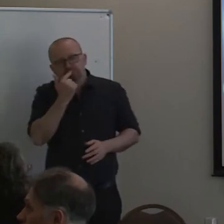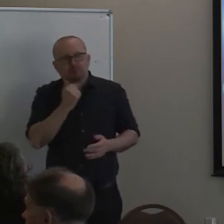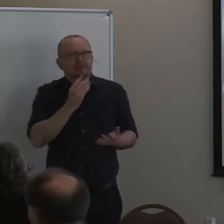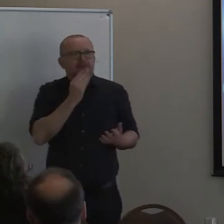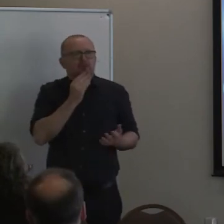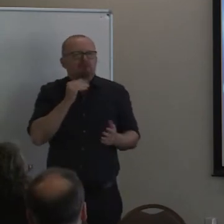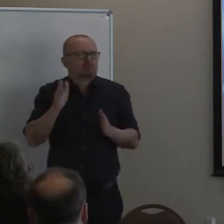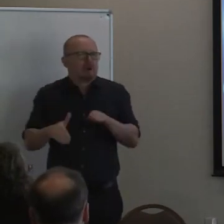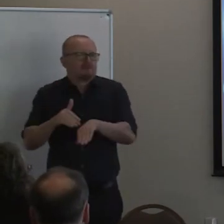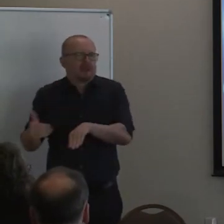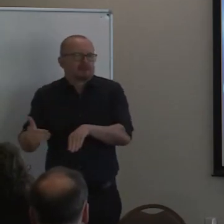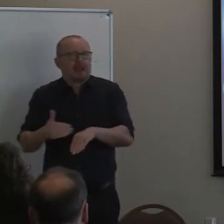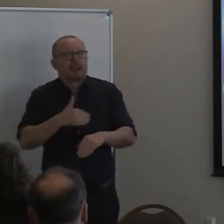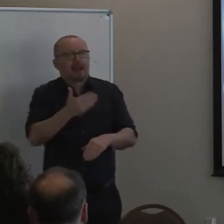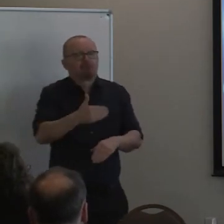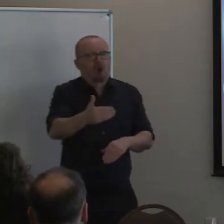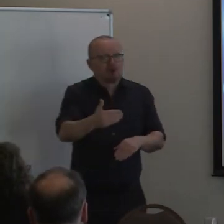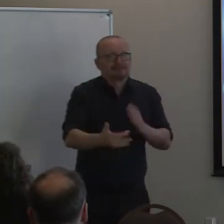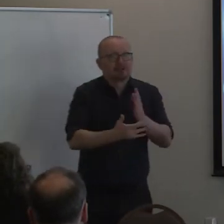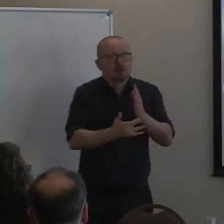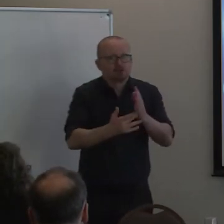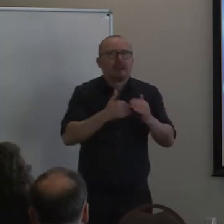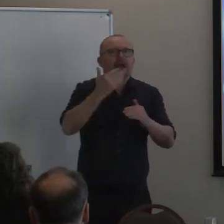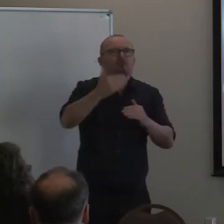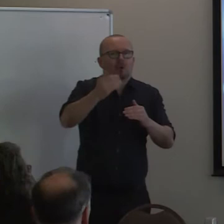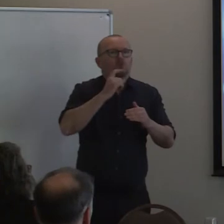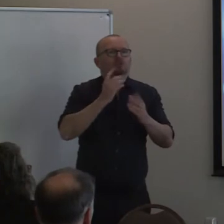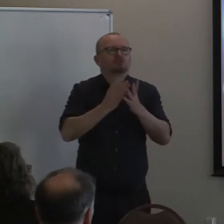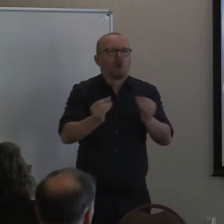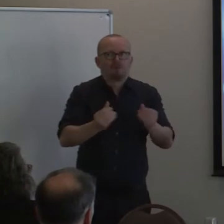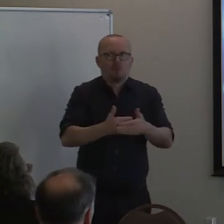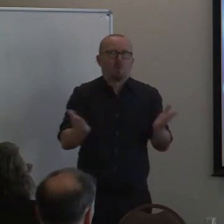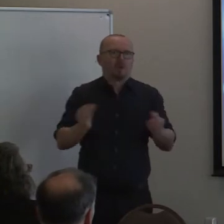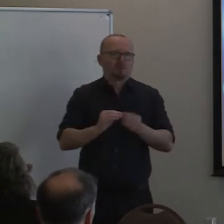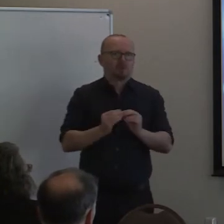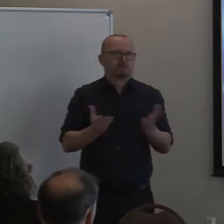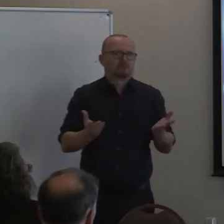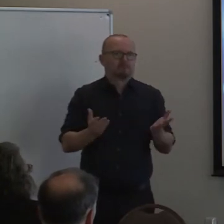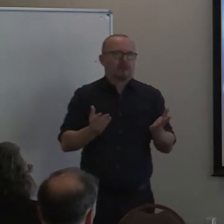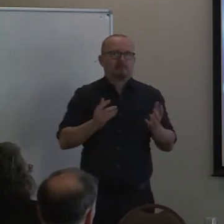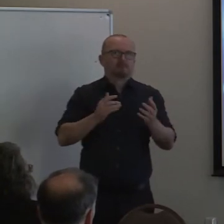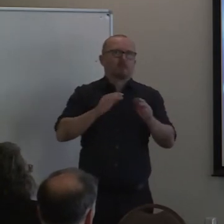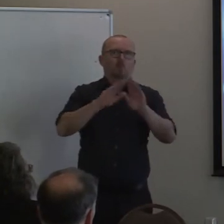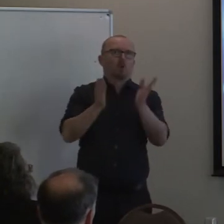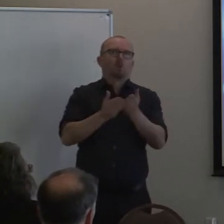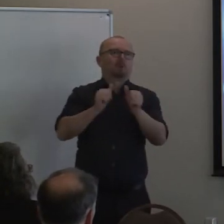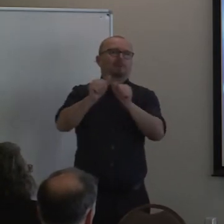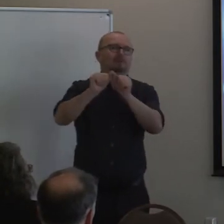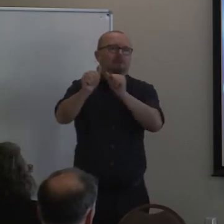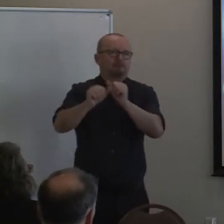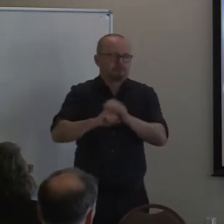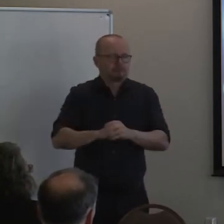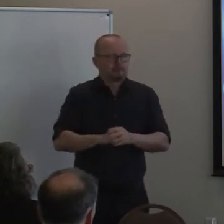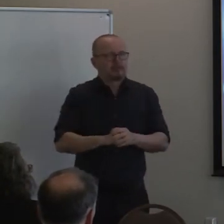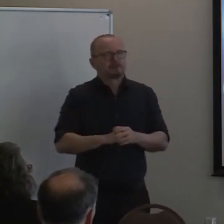course, solve all these problems in the steps toward a better world. And this is really exemplified in the singularity movement. So the